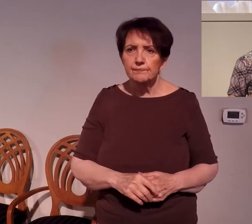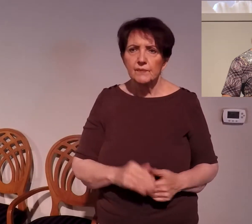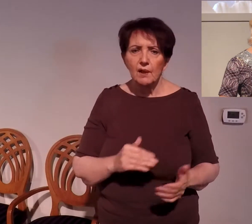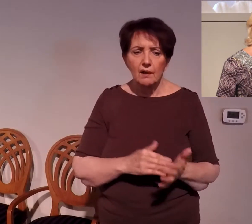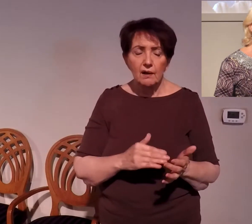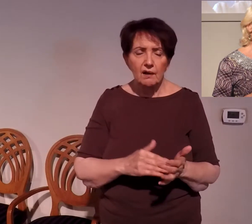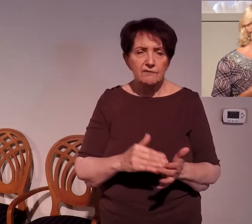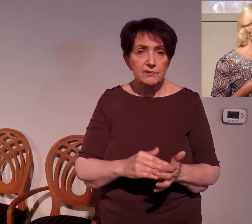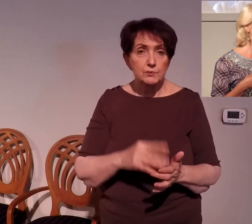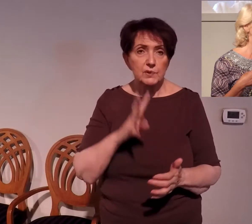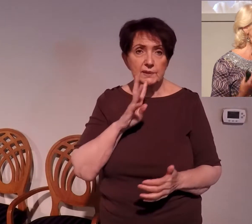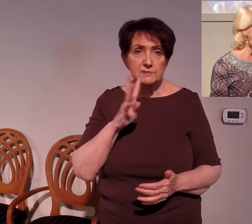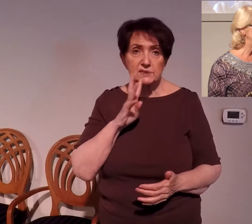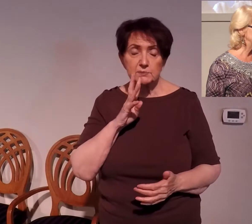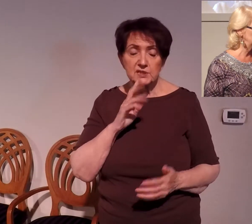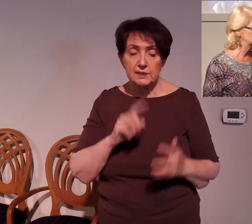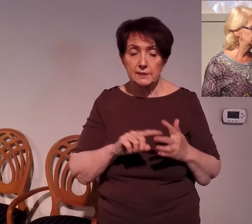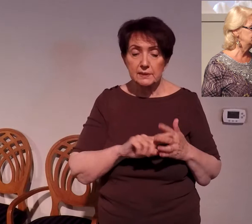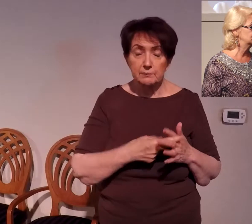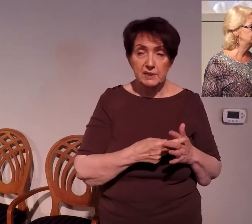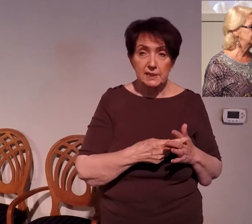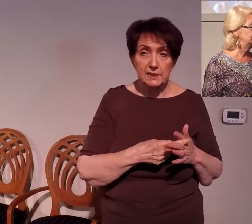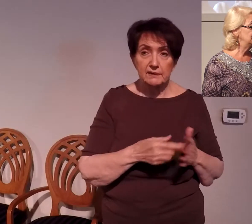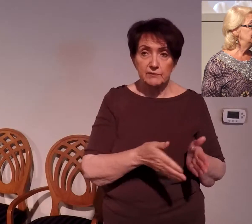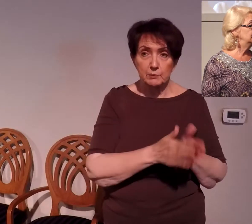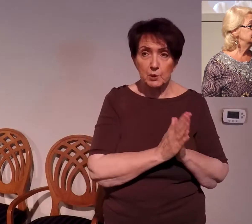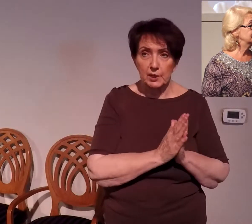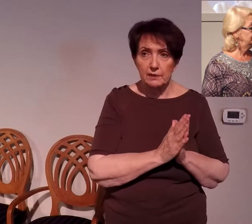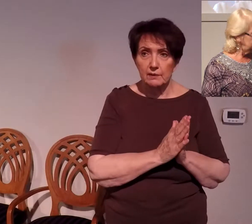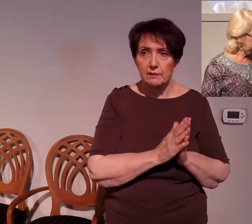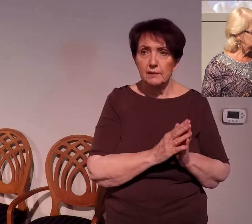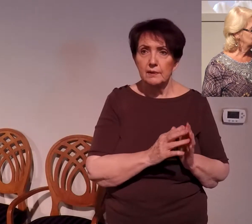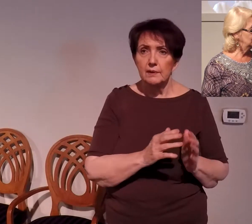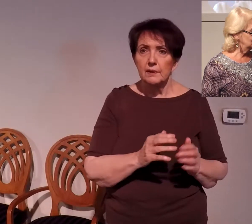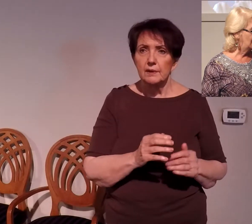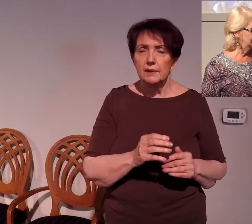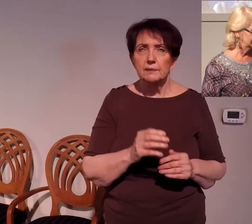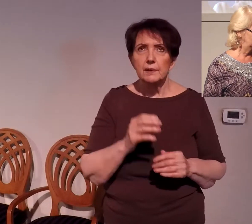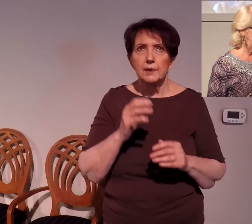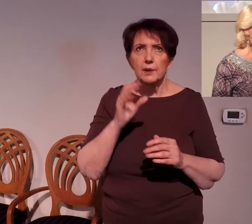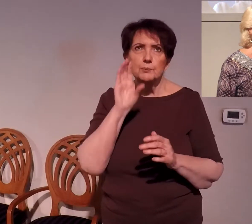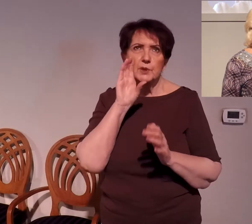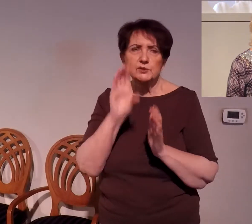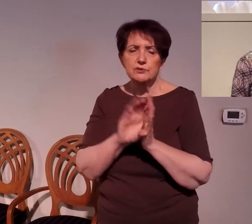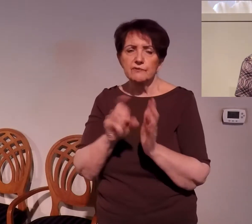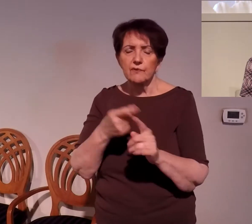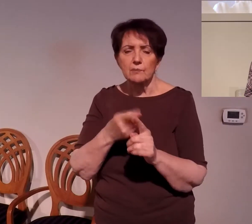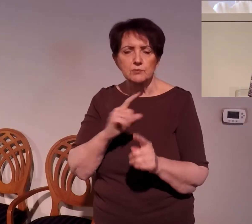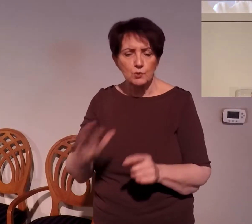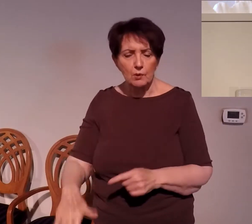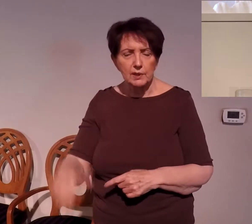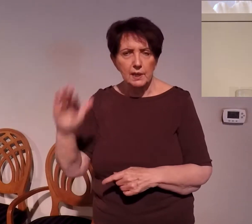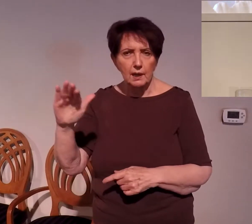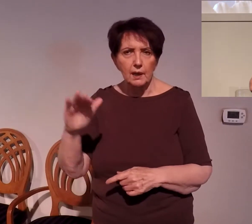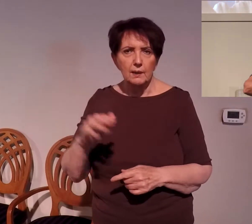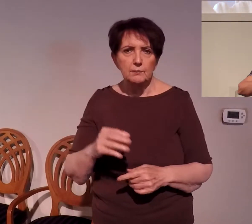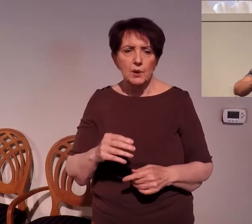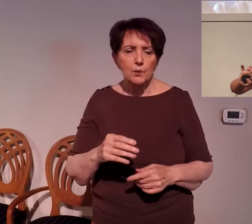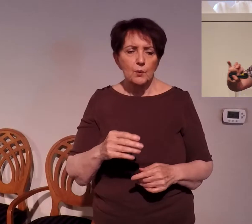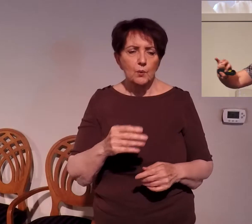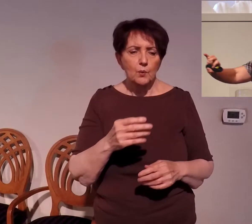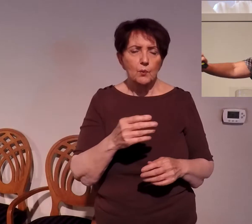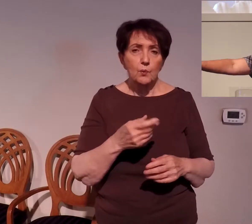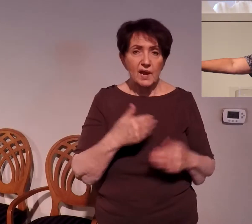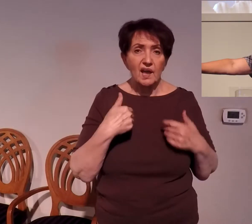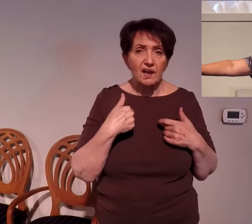I'm speaking in the beginning of a spiritual mind treatment is an image from my childhood. We had rhododendron and